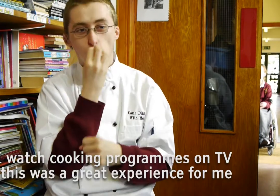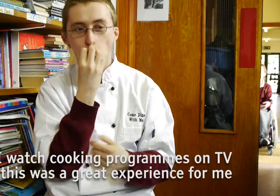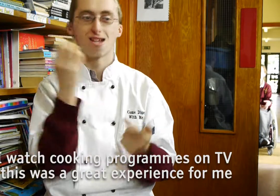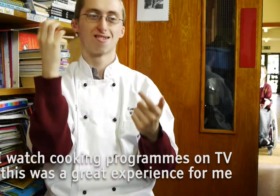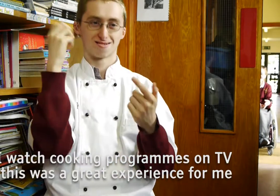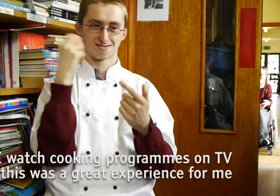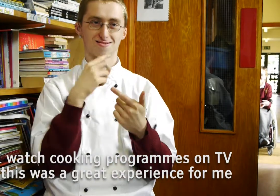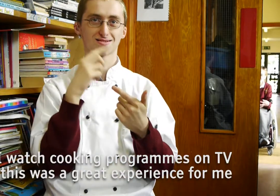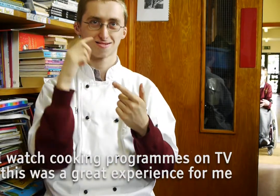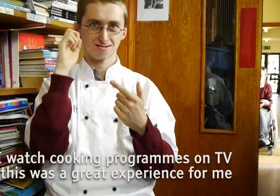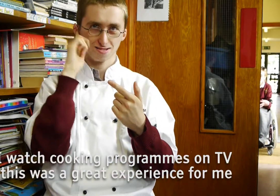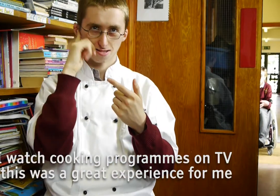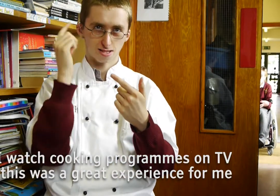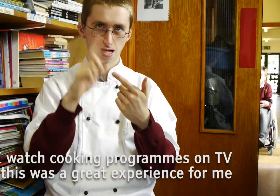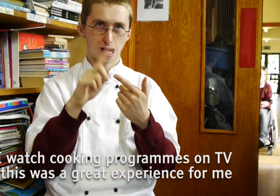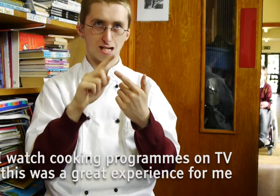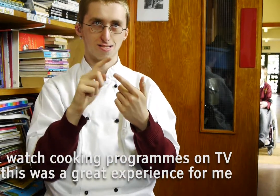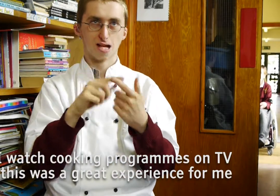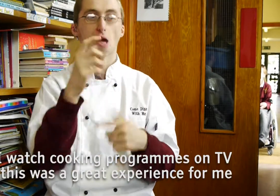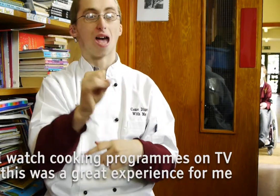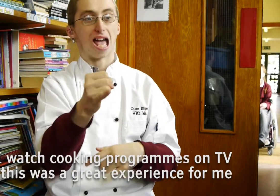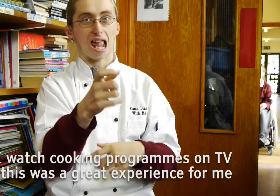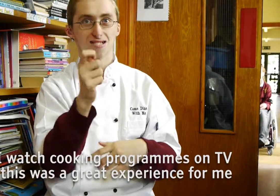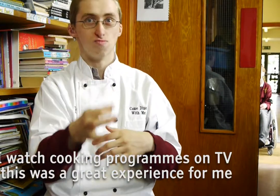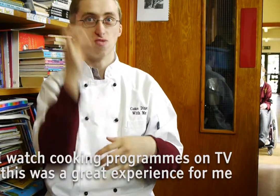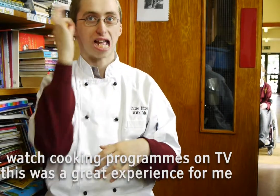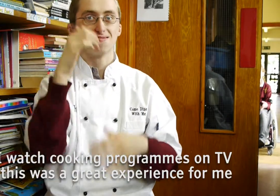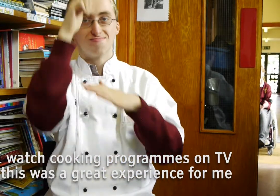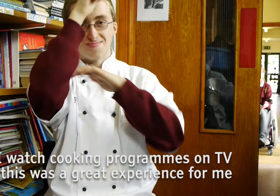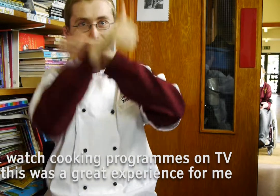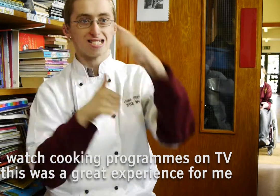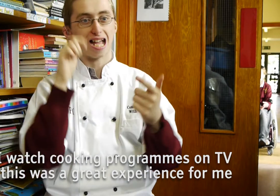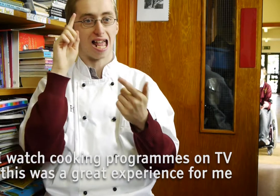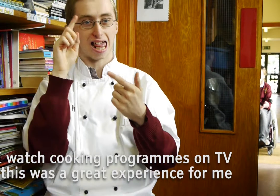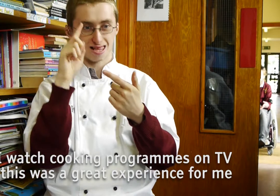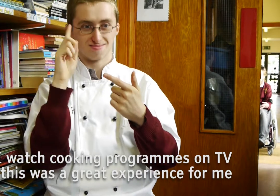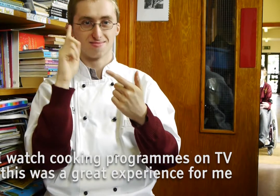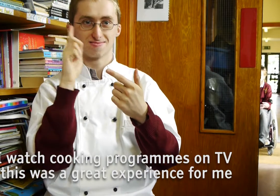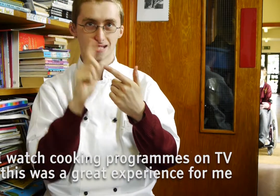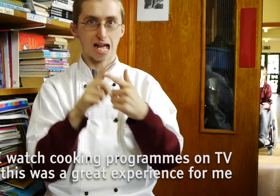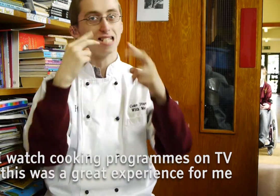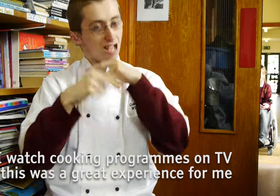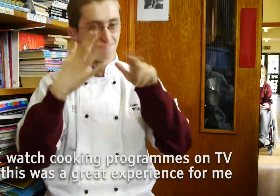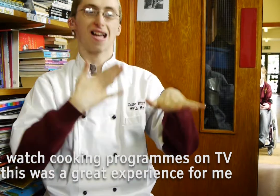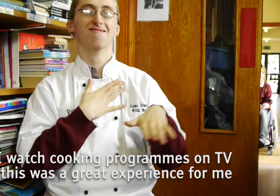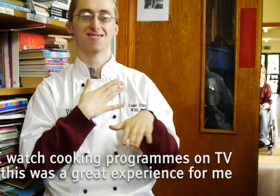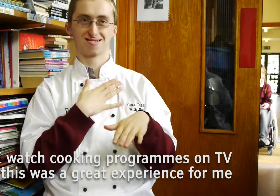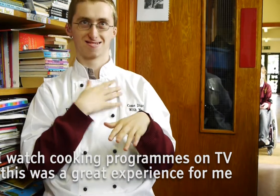And I often watch TV and watch the cookery program. And this was a great experience for me.